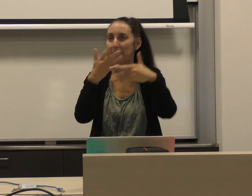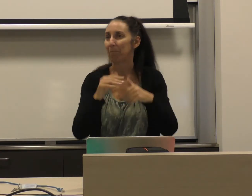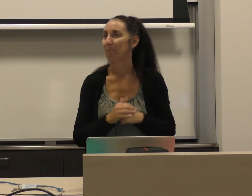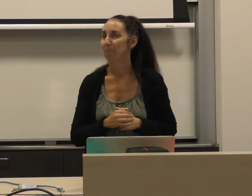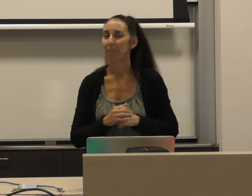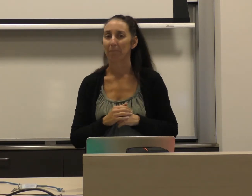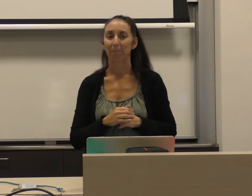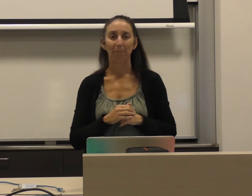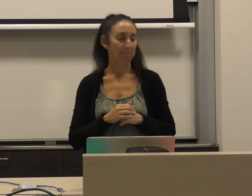you've just passed your exams.